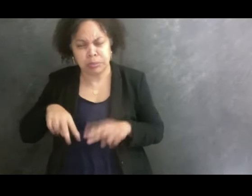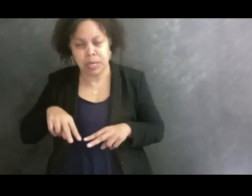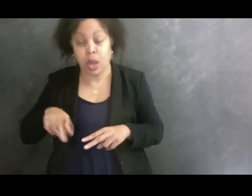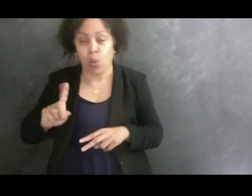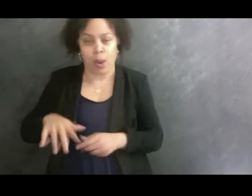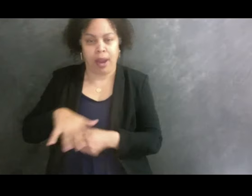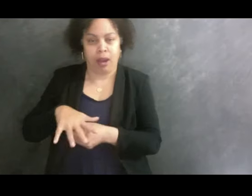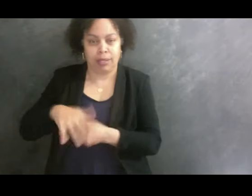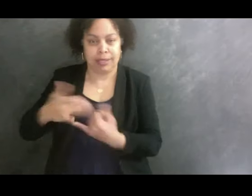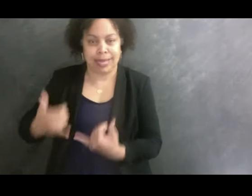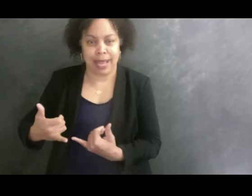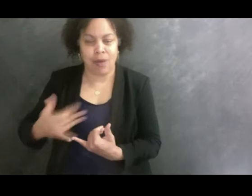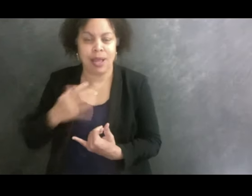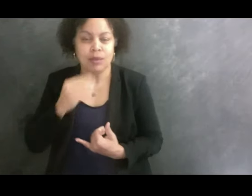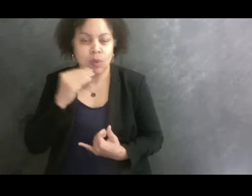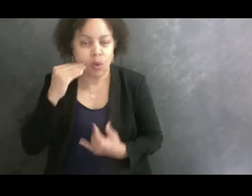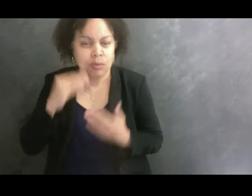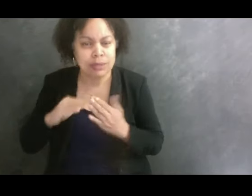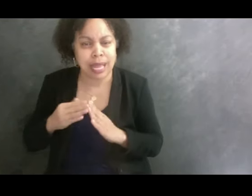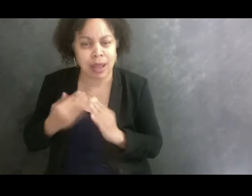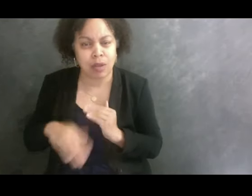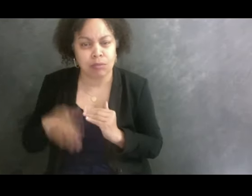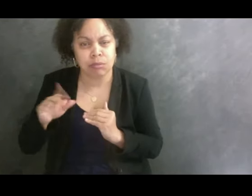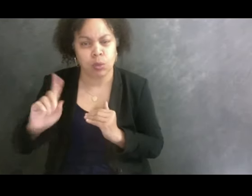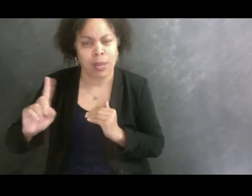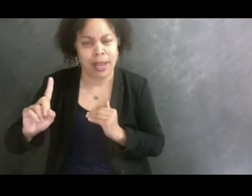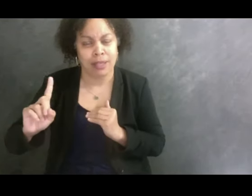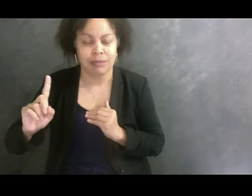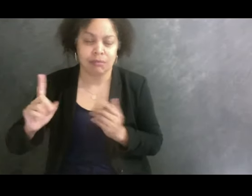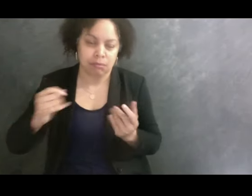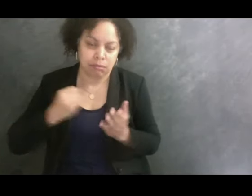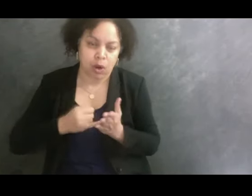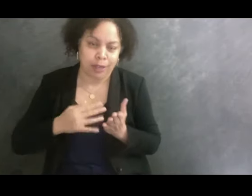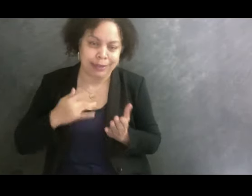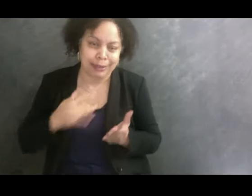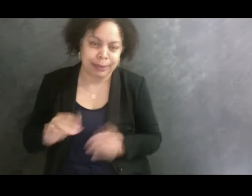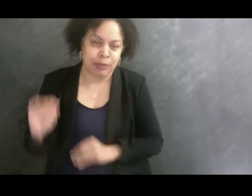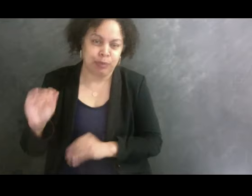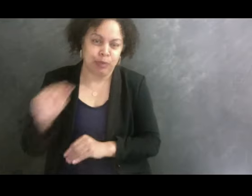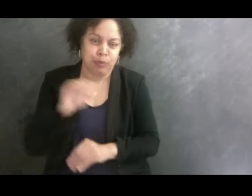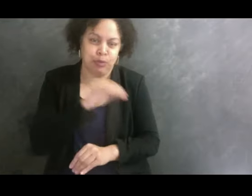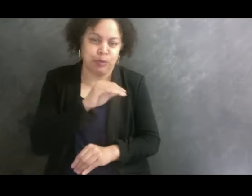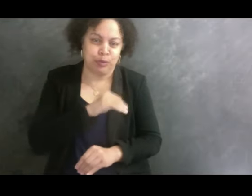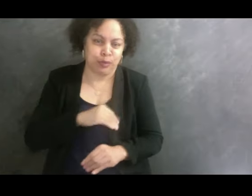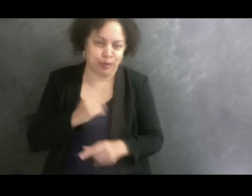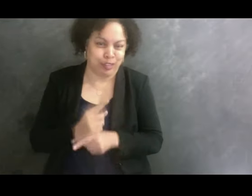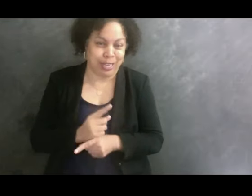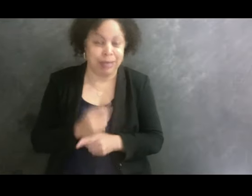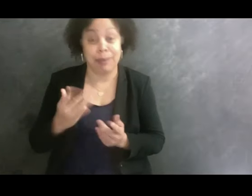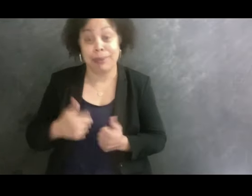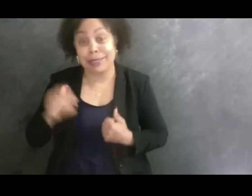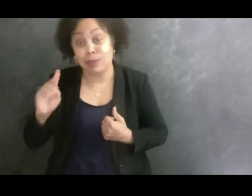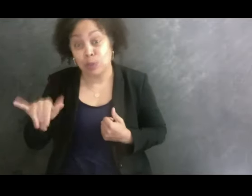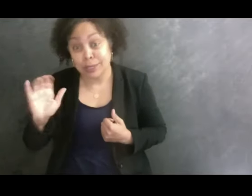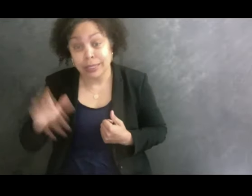but also where your hometown is. We ask this because we know artists move around a lot, especially if you live somewhere like New York or Los